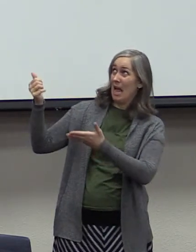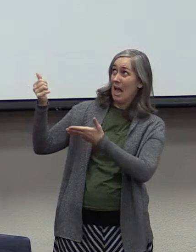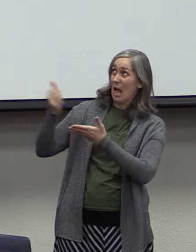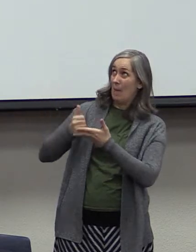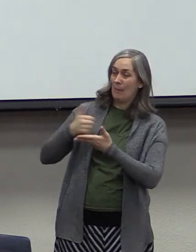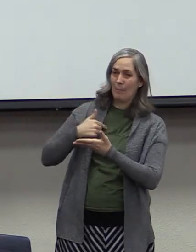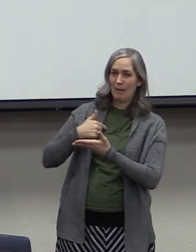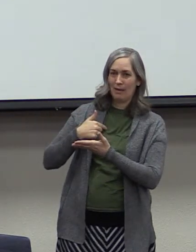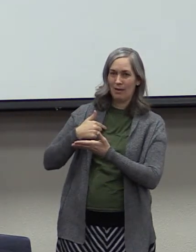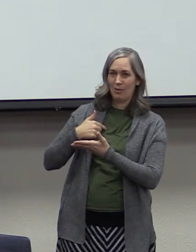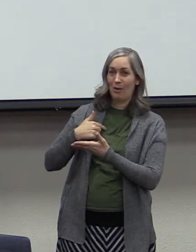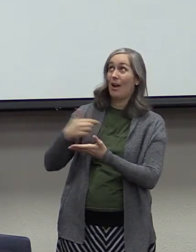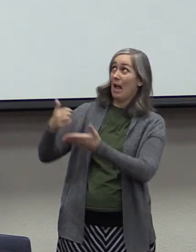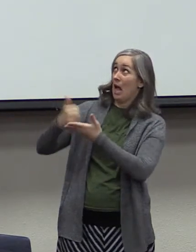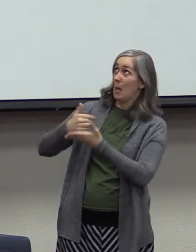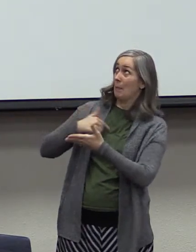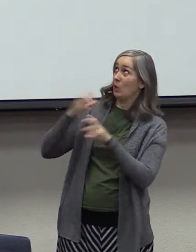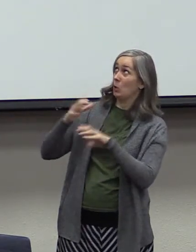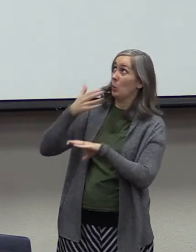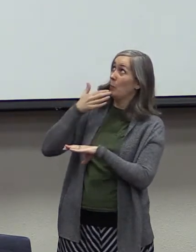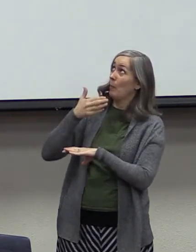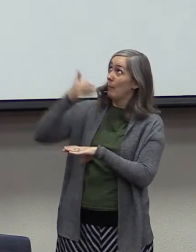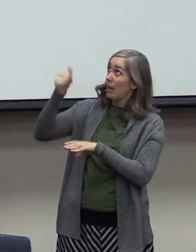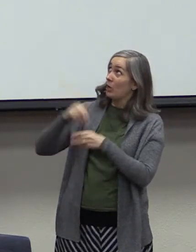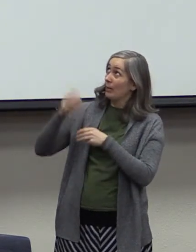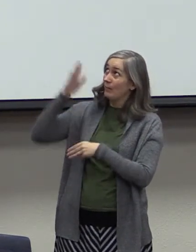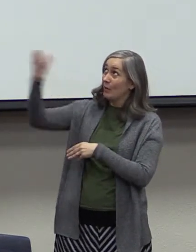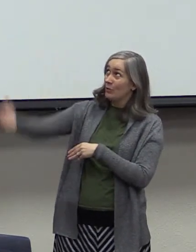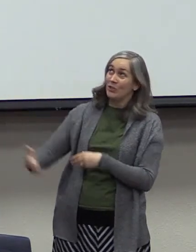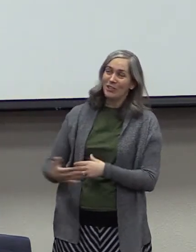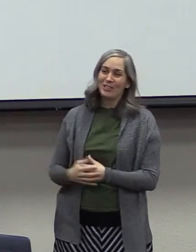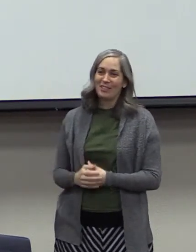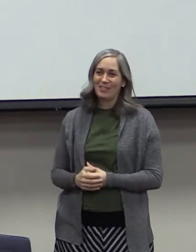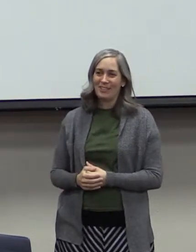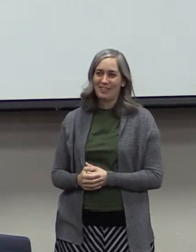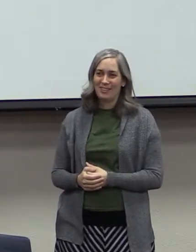future. I think you know what I meant. But